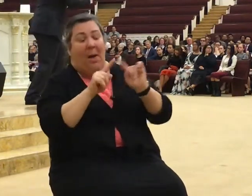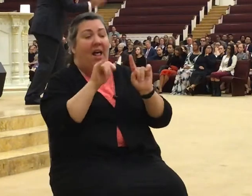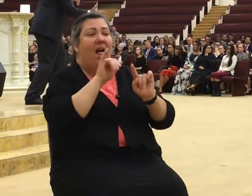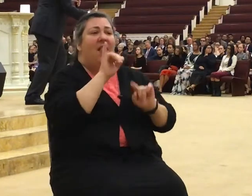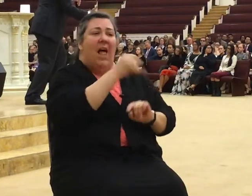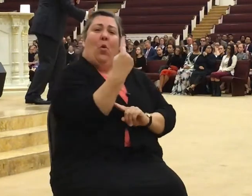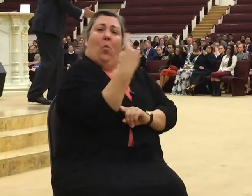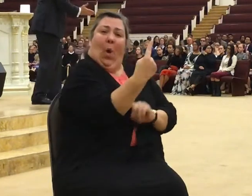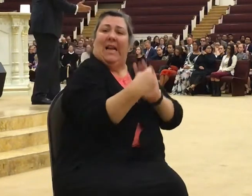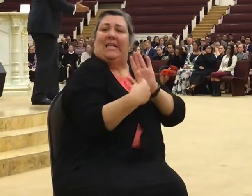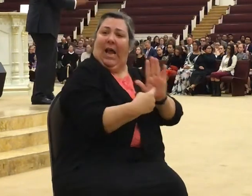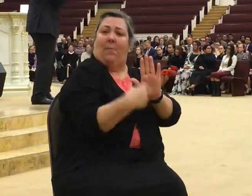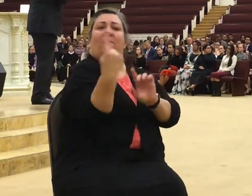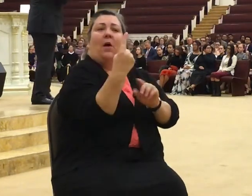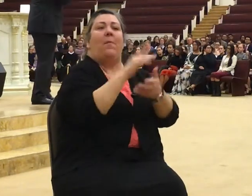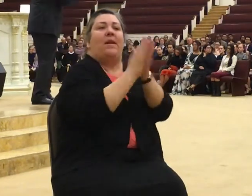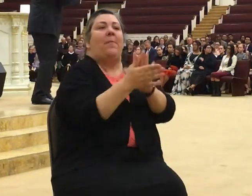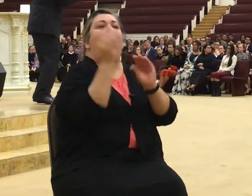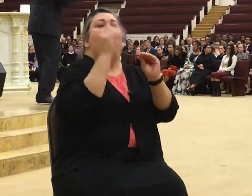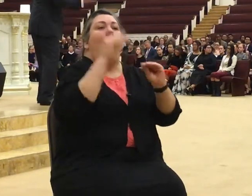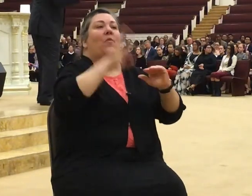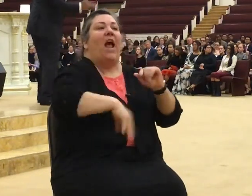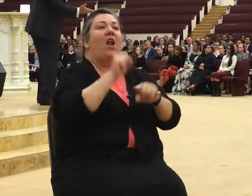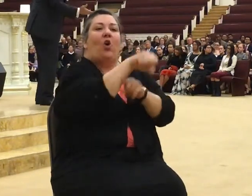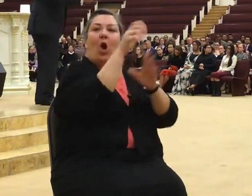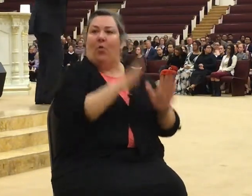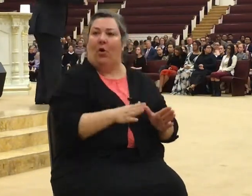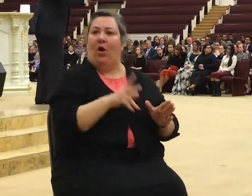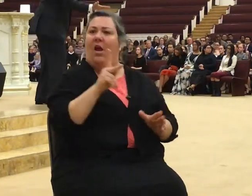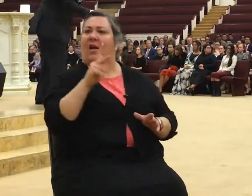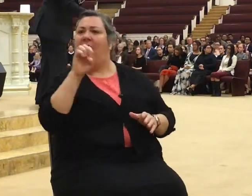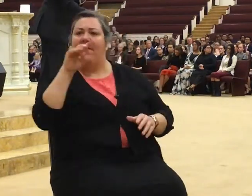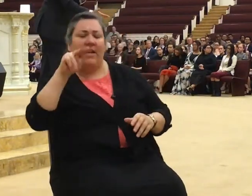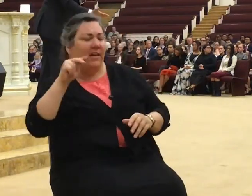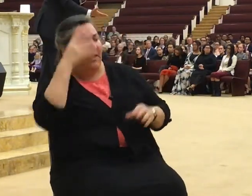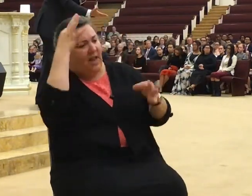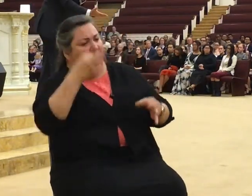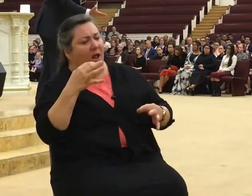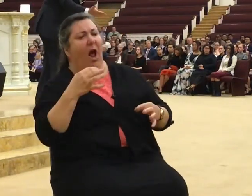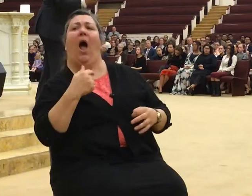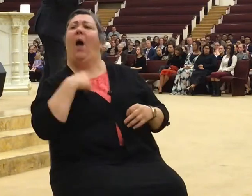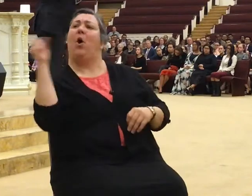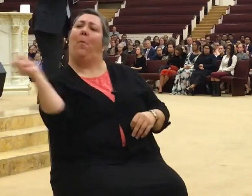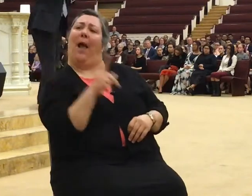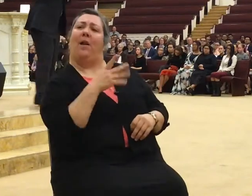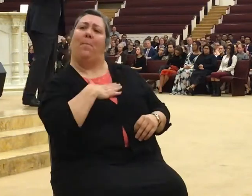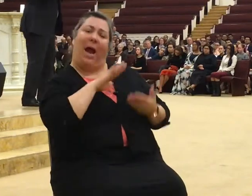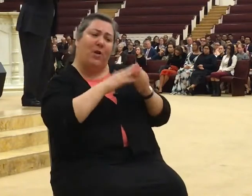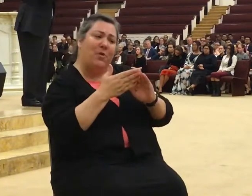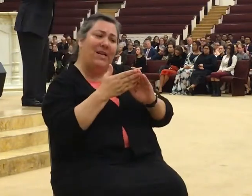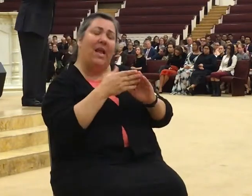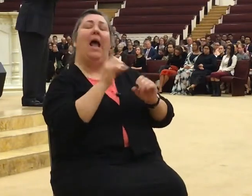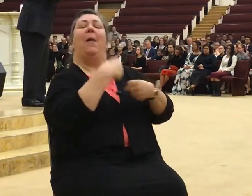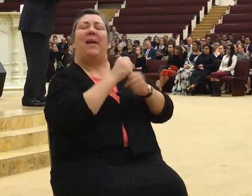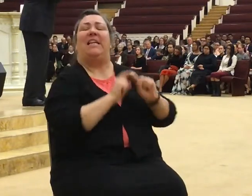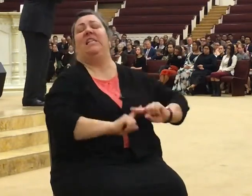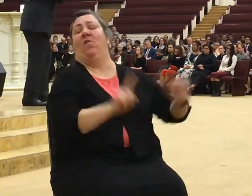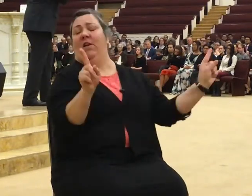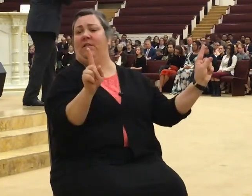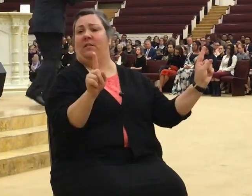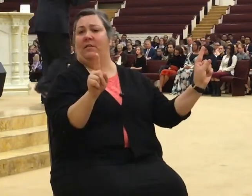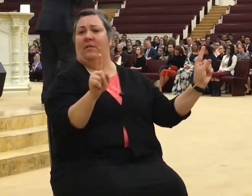more than a conqueror. He decided, I'm going to go back to my community and make a difference. You see, I look around at